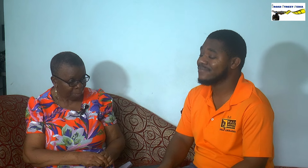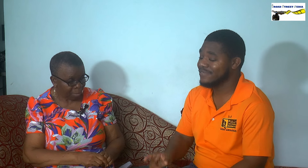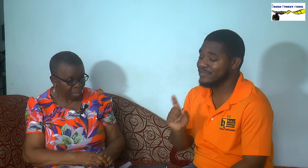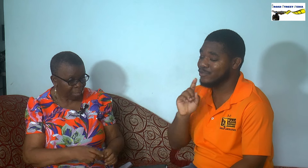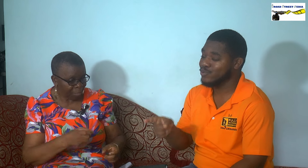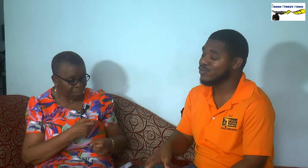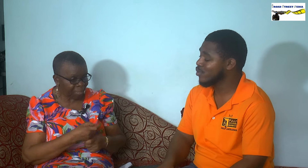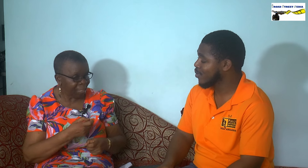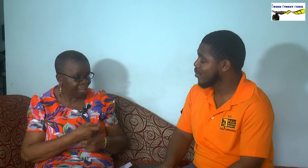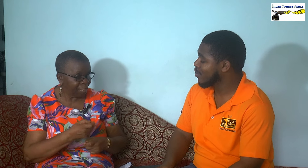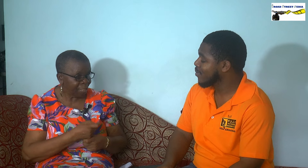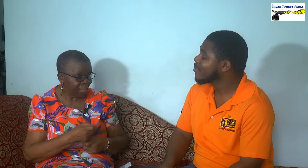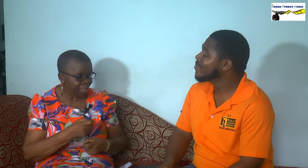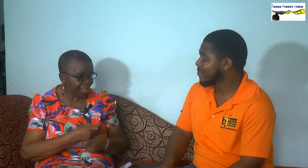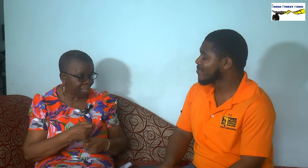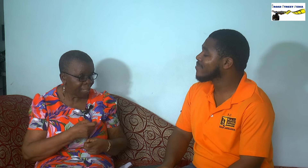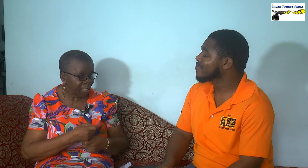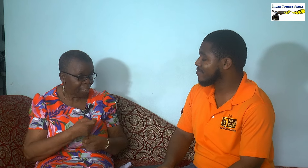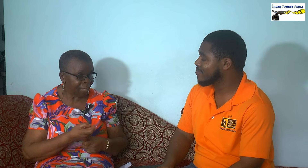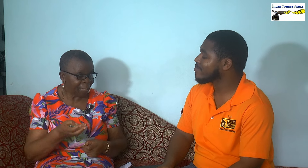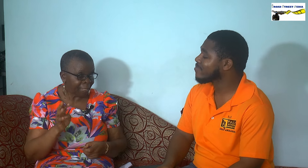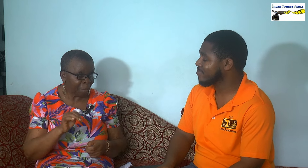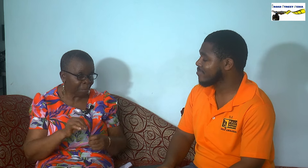Yes. And even tease them.